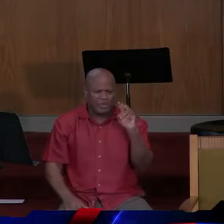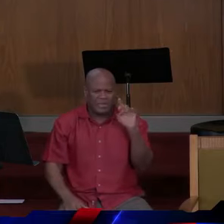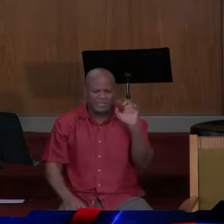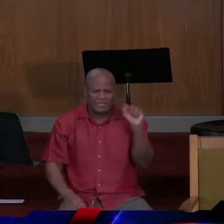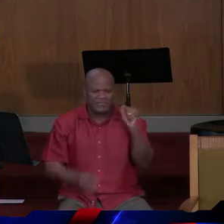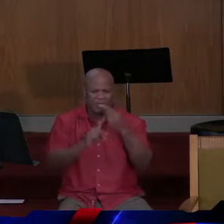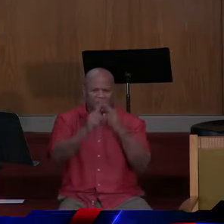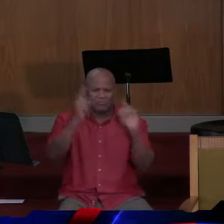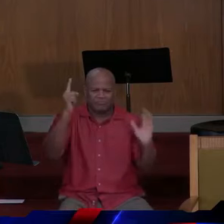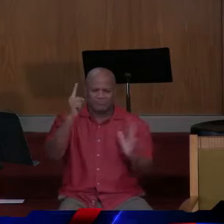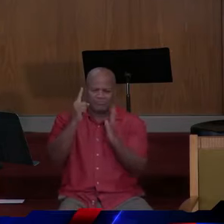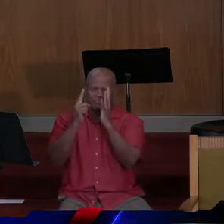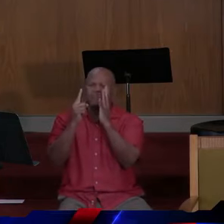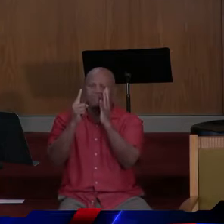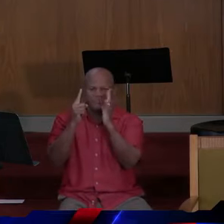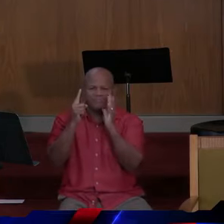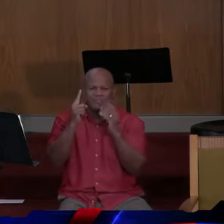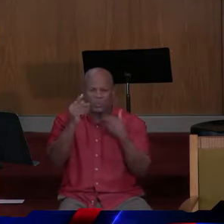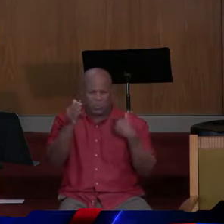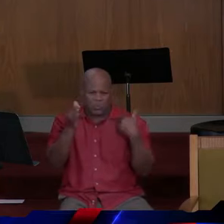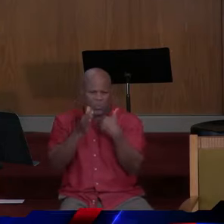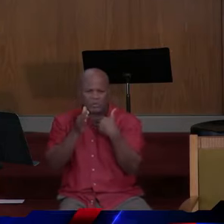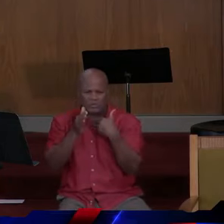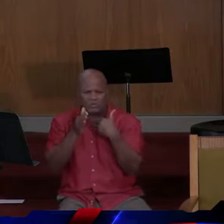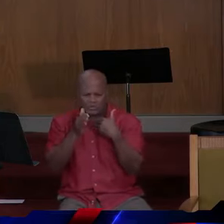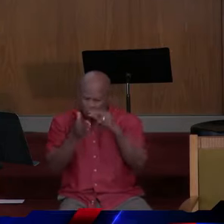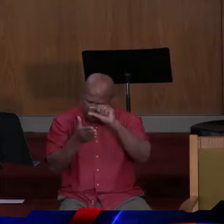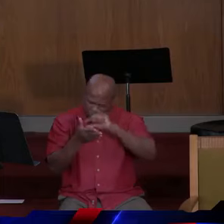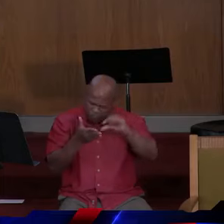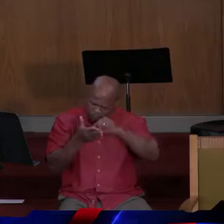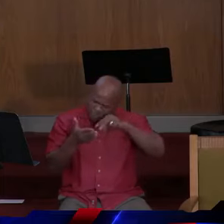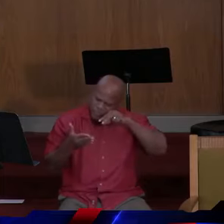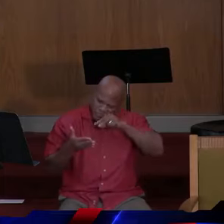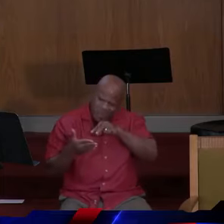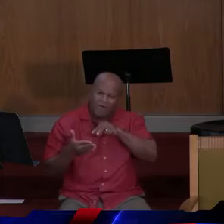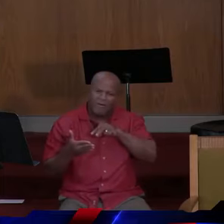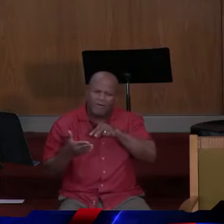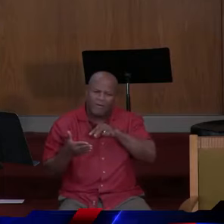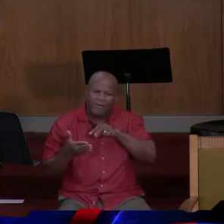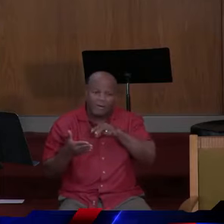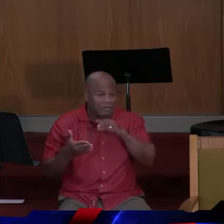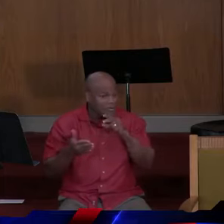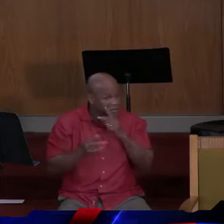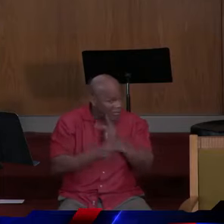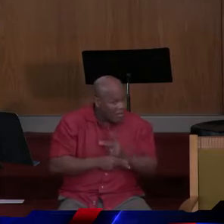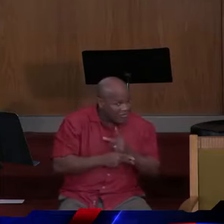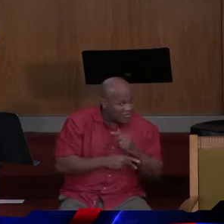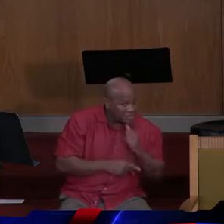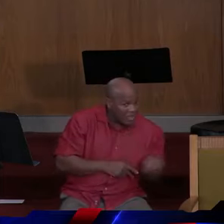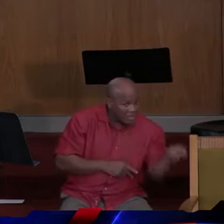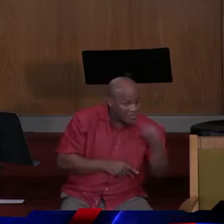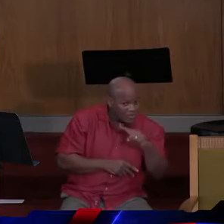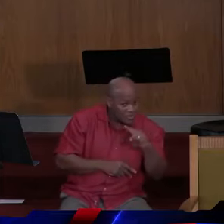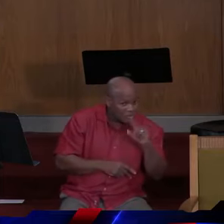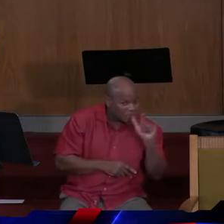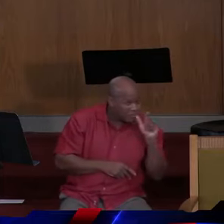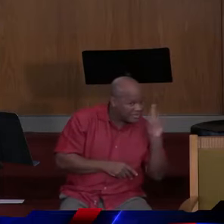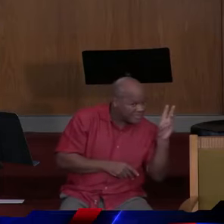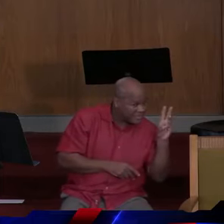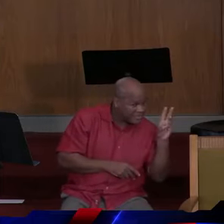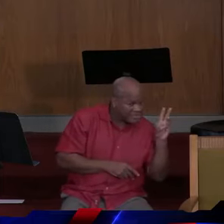Being in his presence. Look at the scripture. And if you're not careful, 26 sounds like